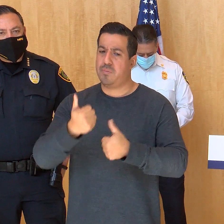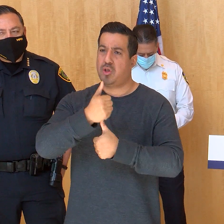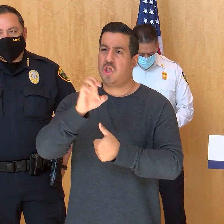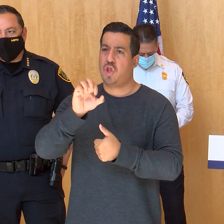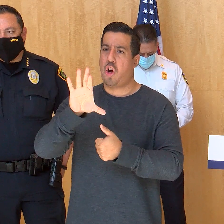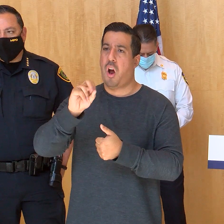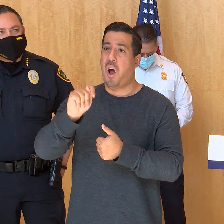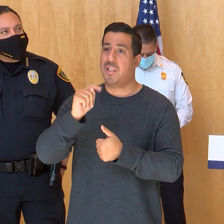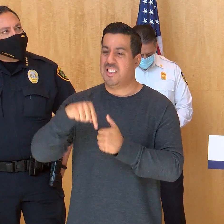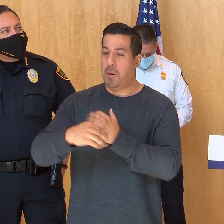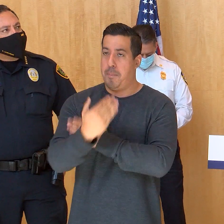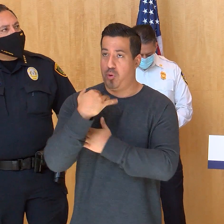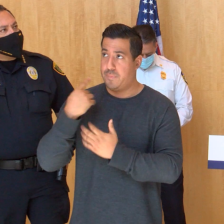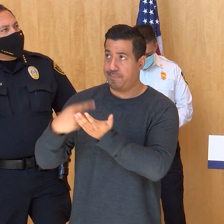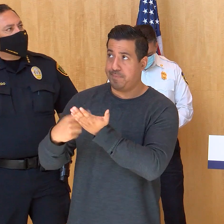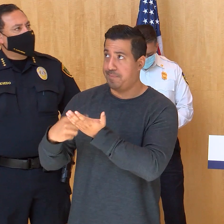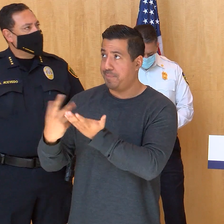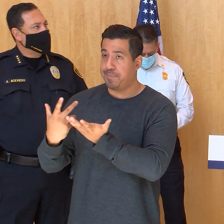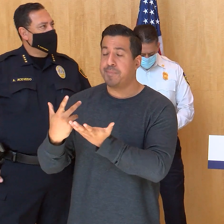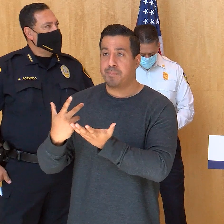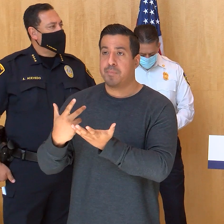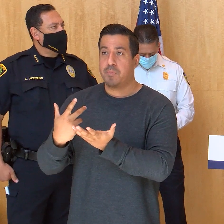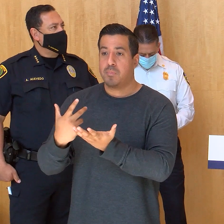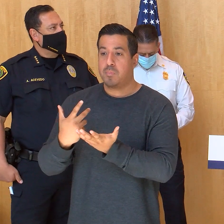ERCOT earlier this morning to